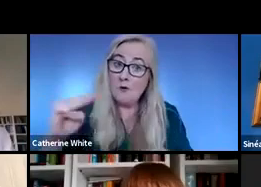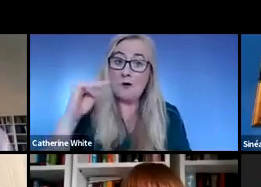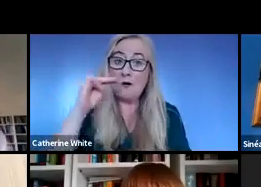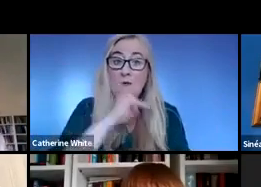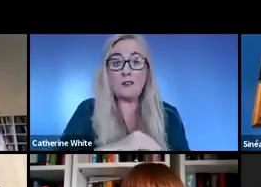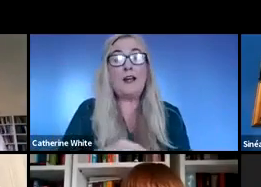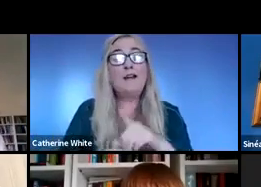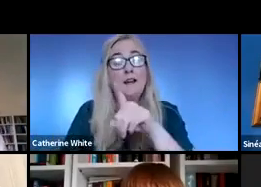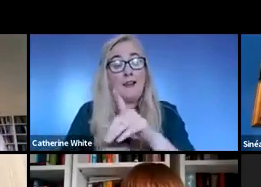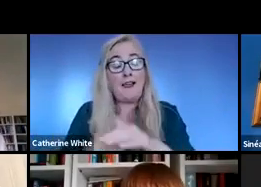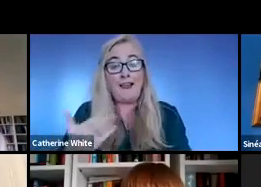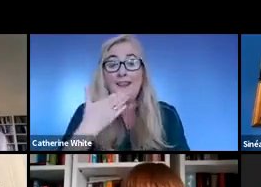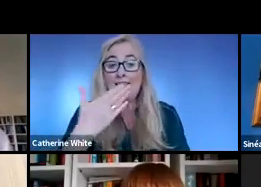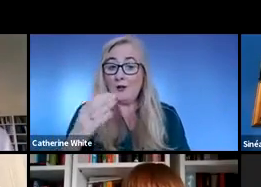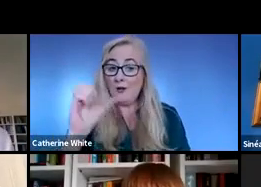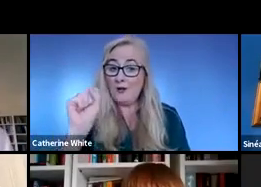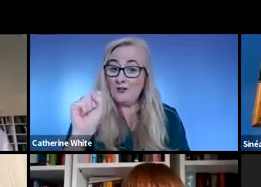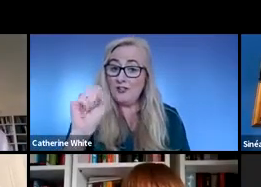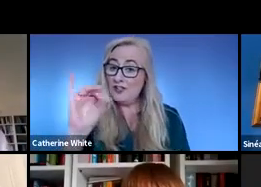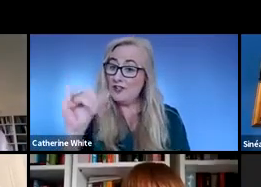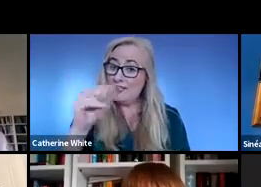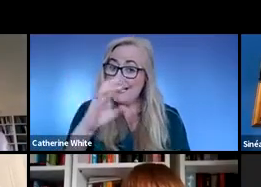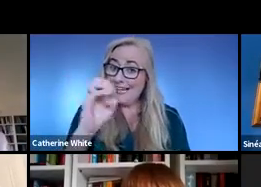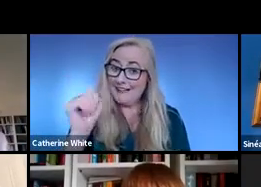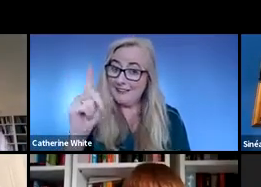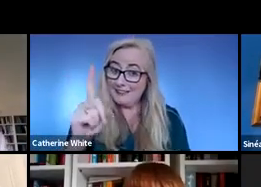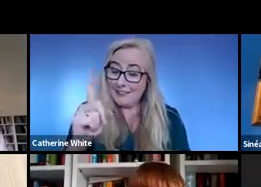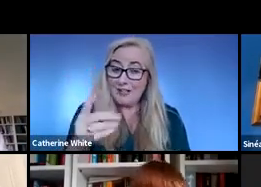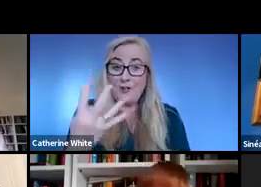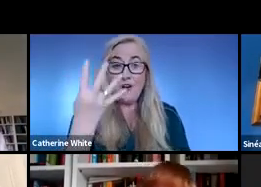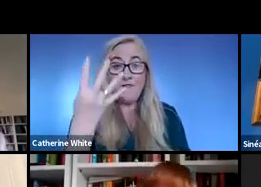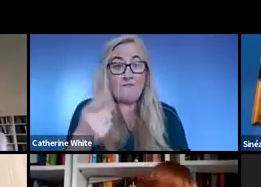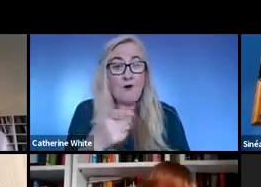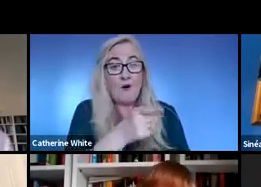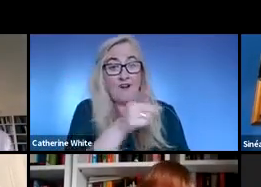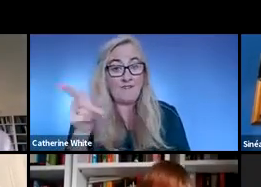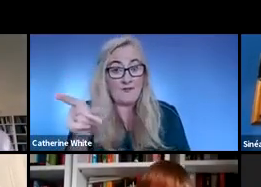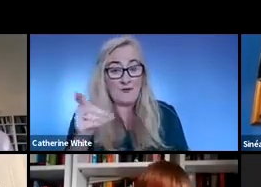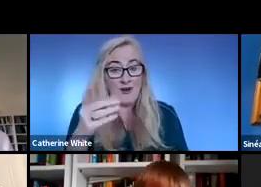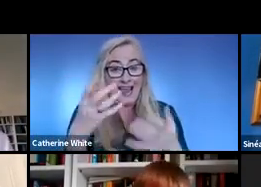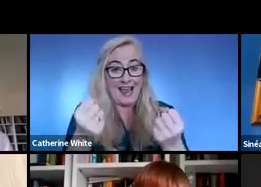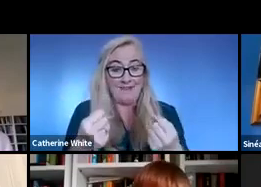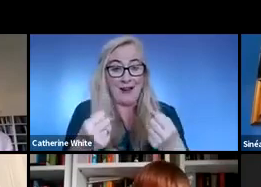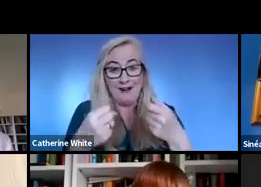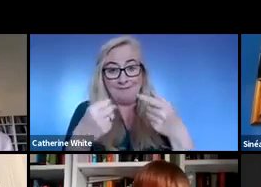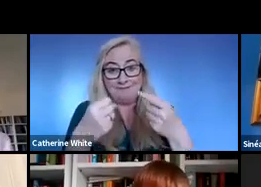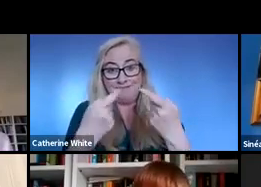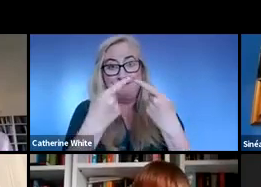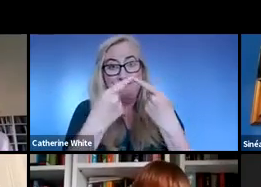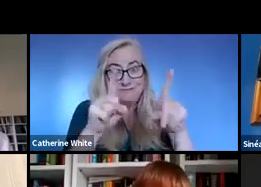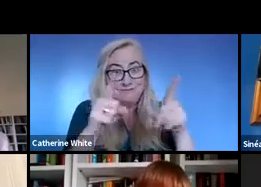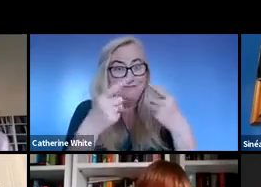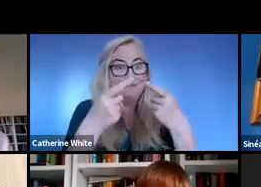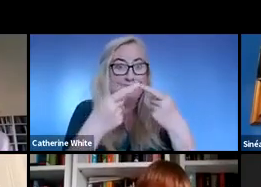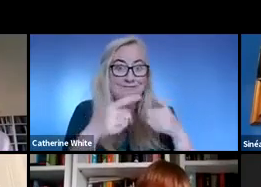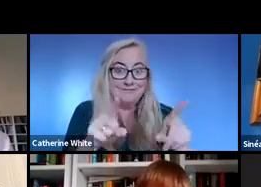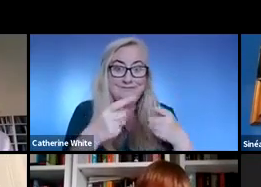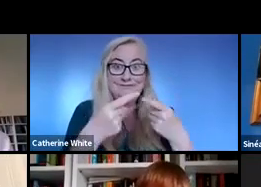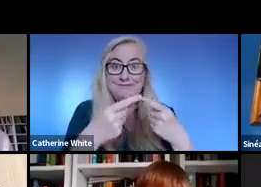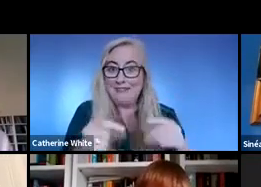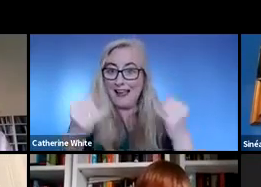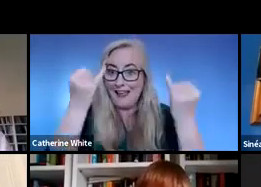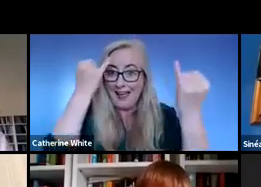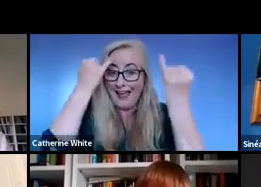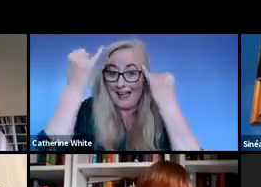Sinead. The four of you leave us with many, many